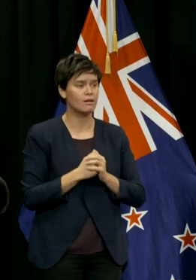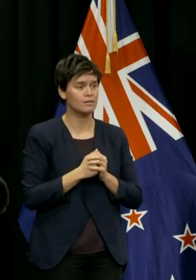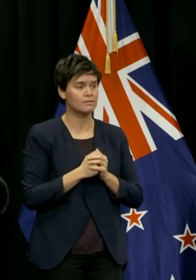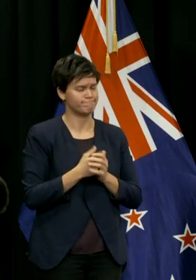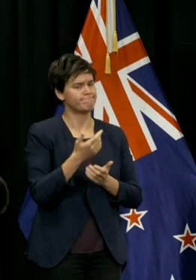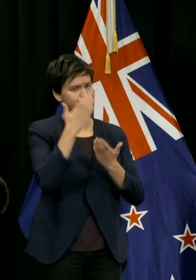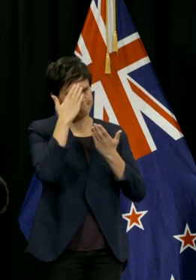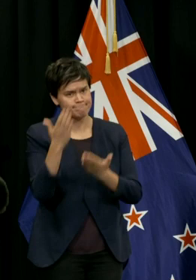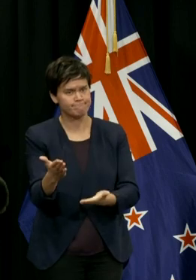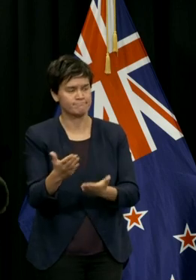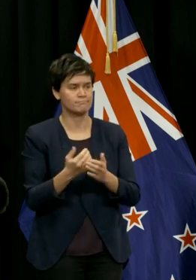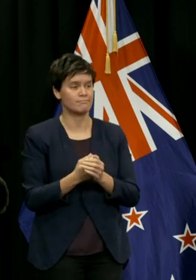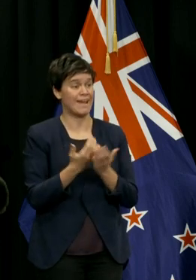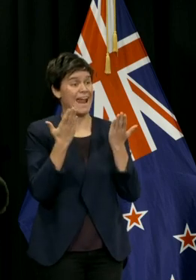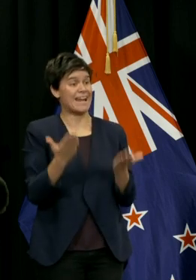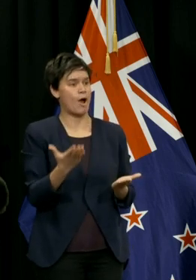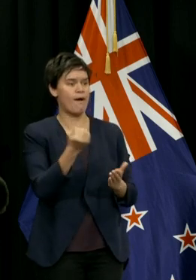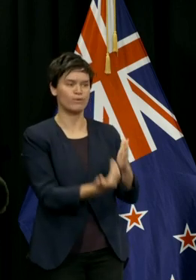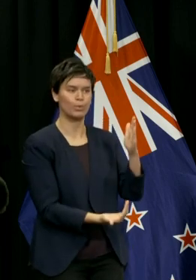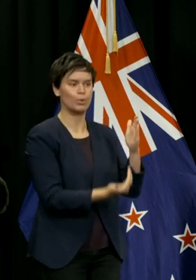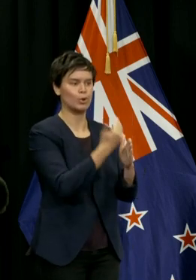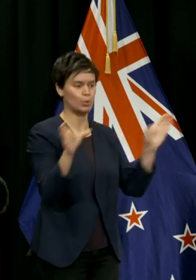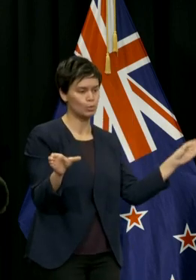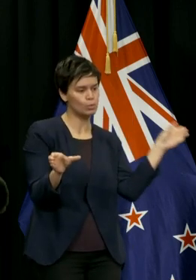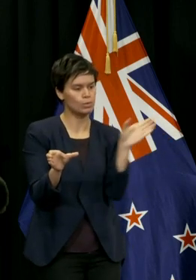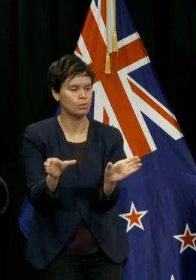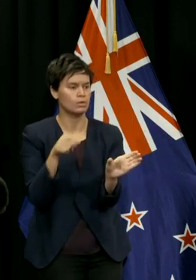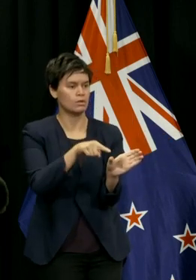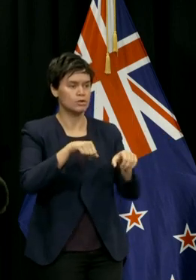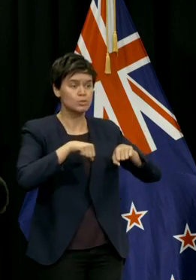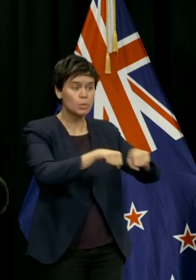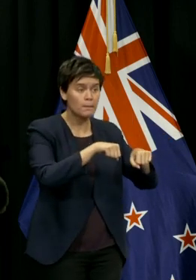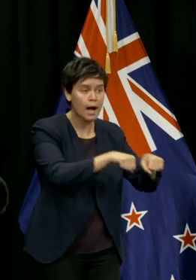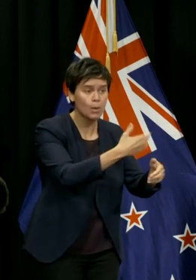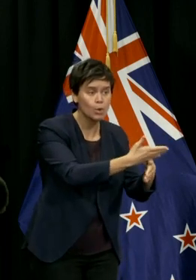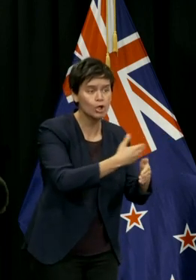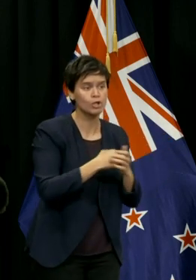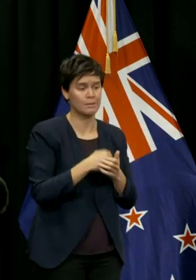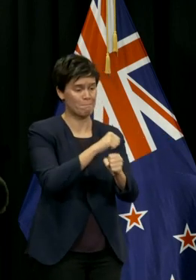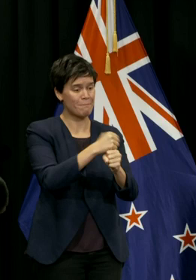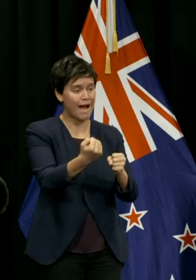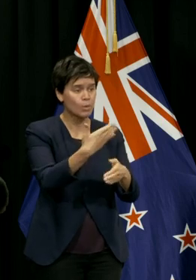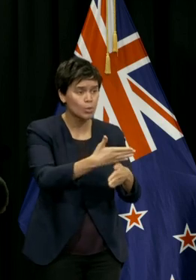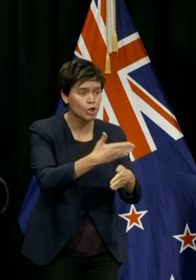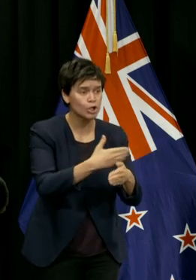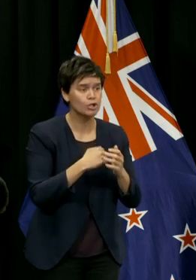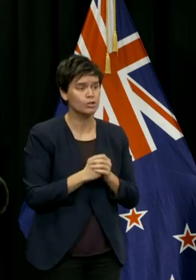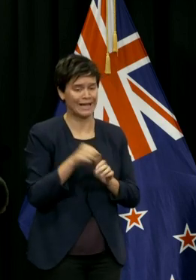new frontline, our supermarket workers, our bank tellers, our